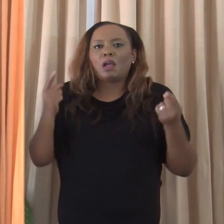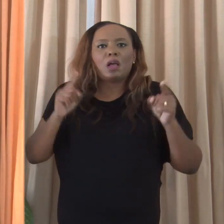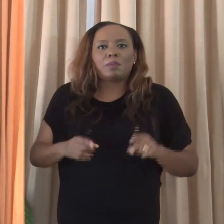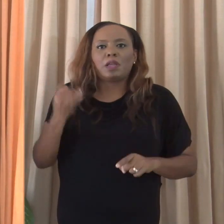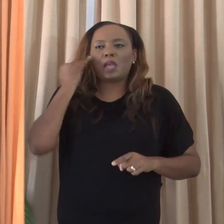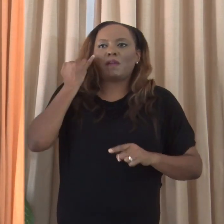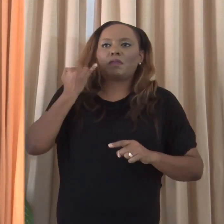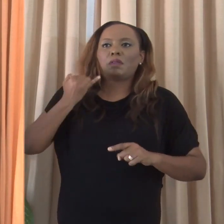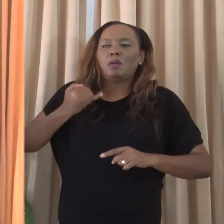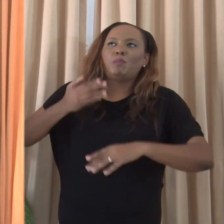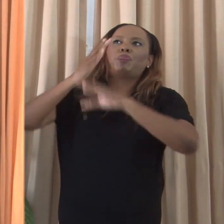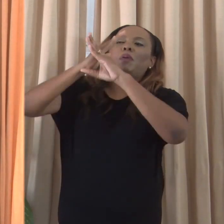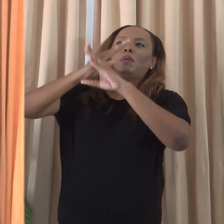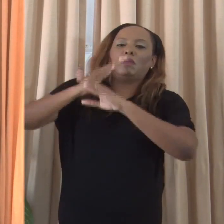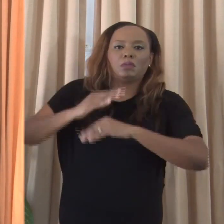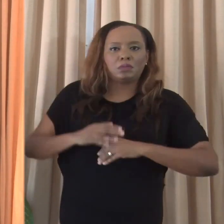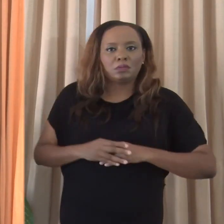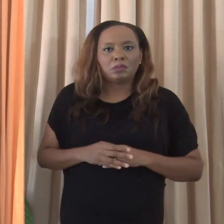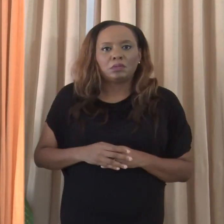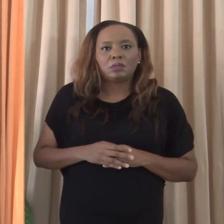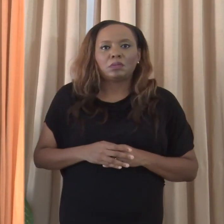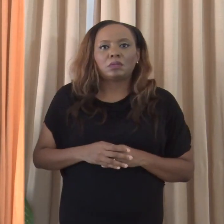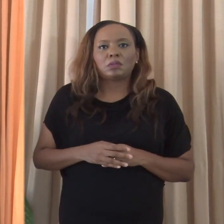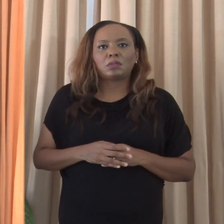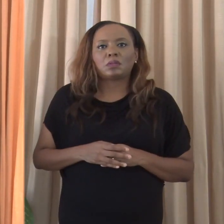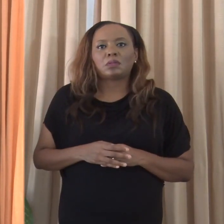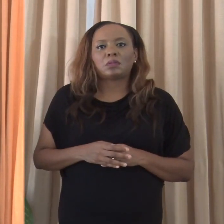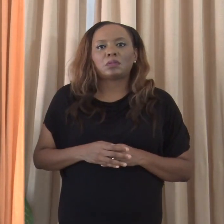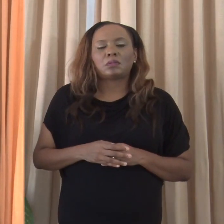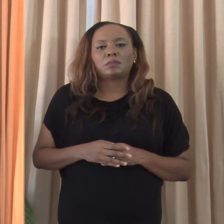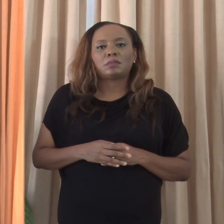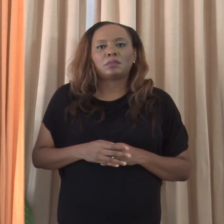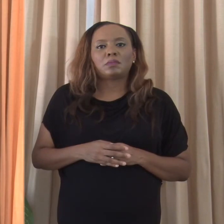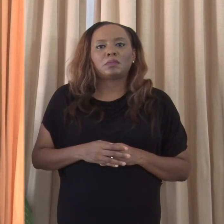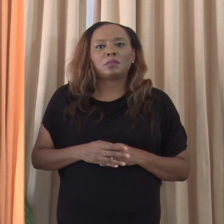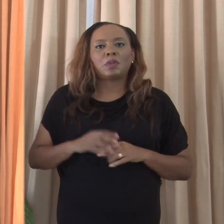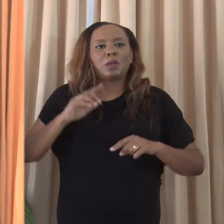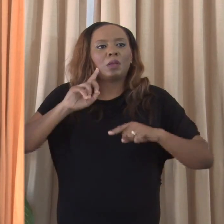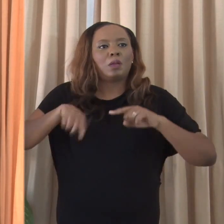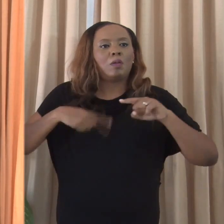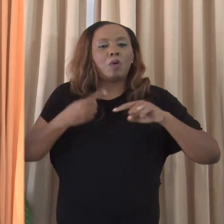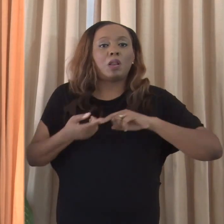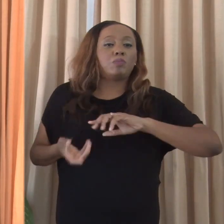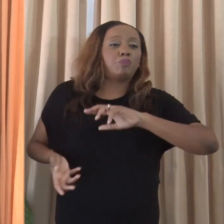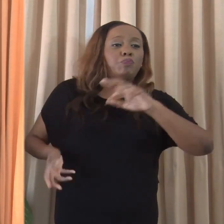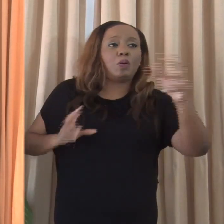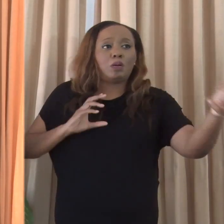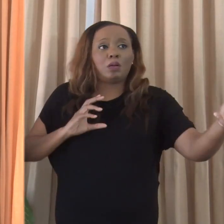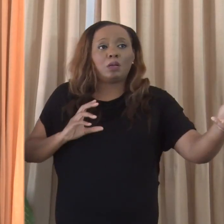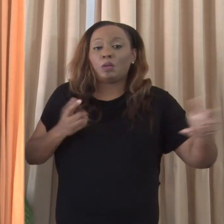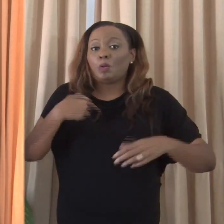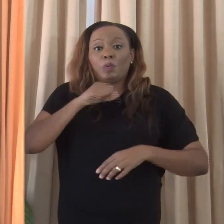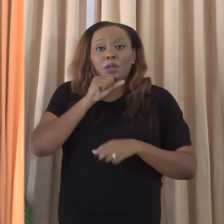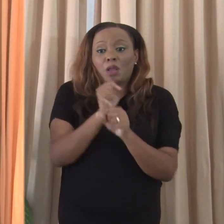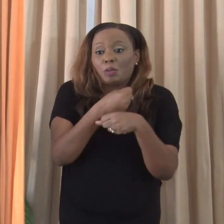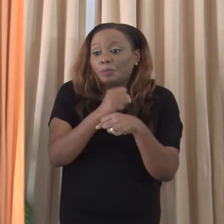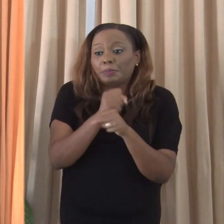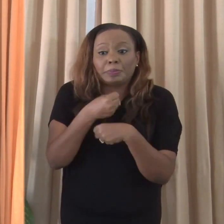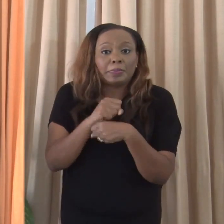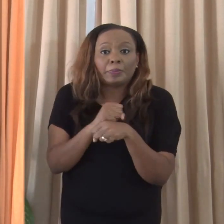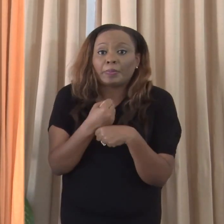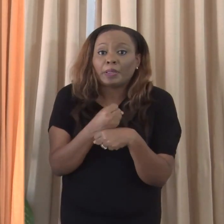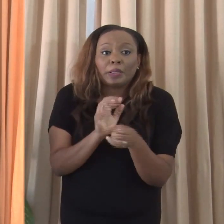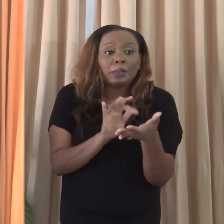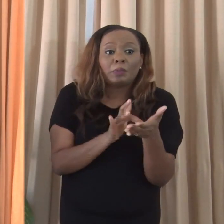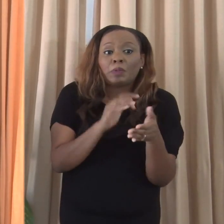In a time of crisis, the way of getting things to Barbados, which doesn't produce any of these things on its own, has